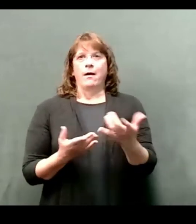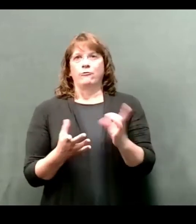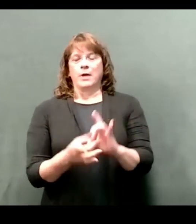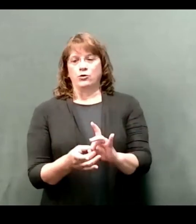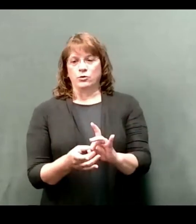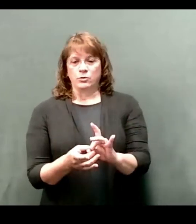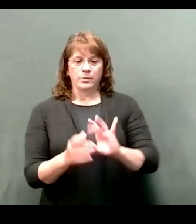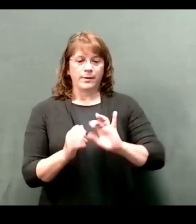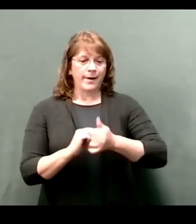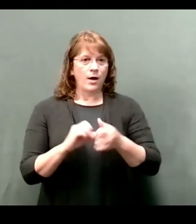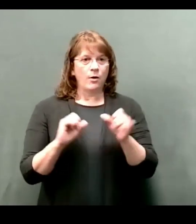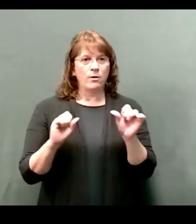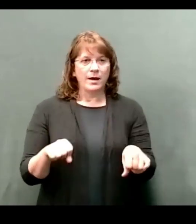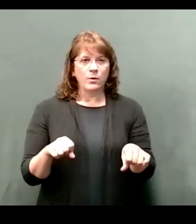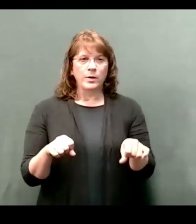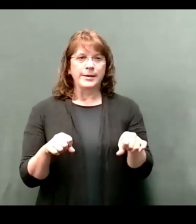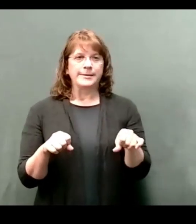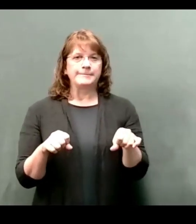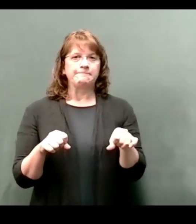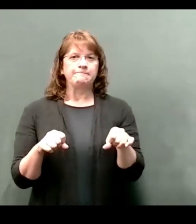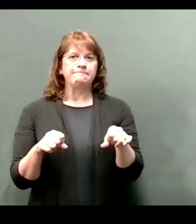of how can we